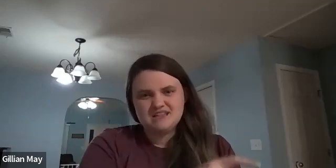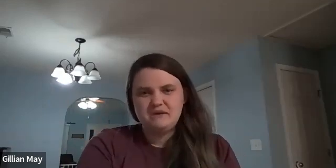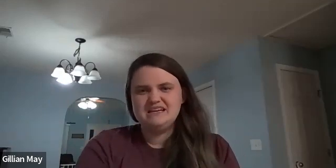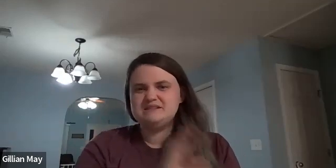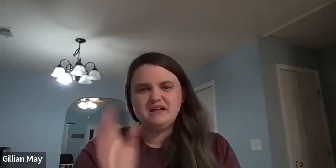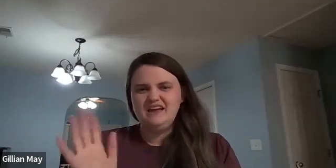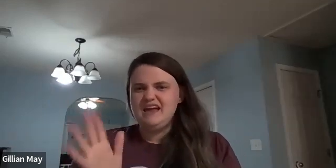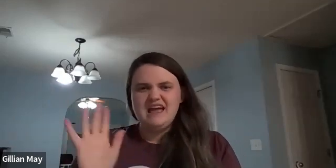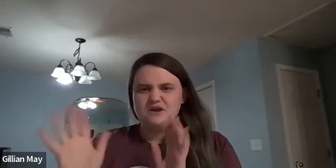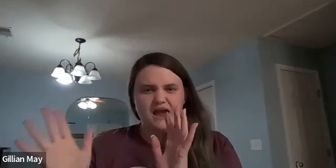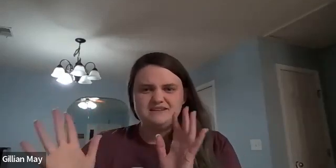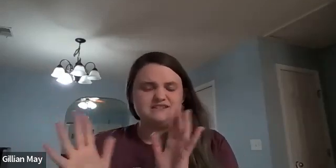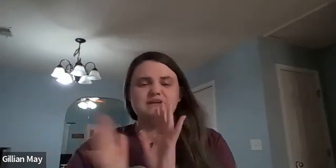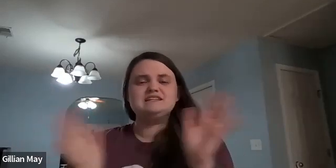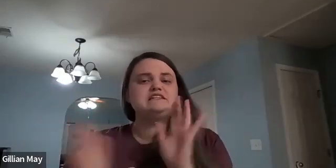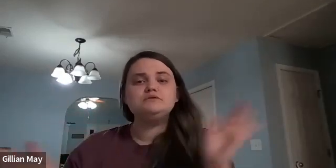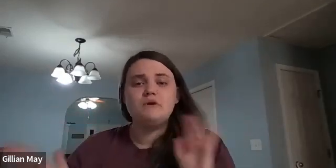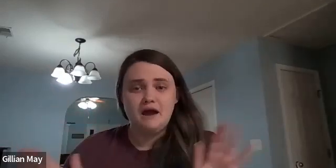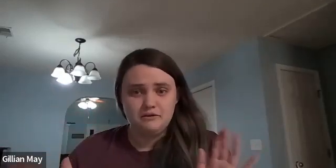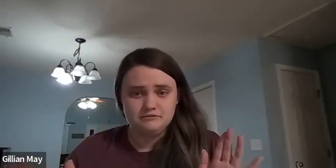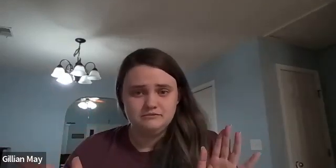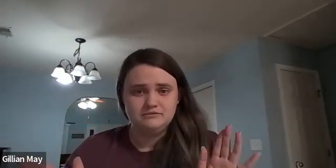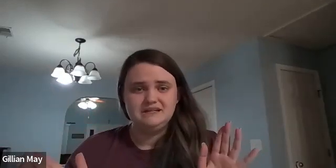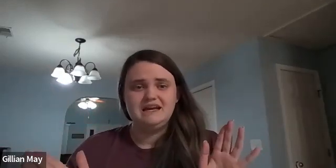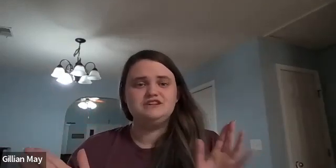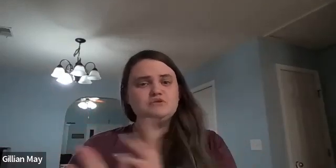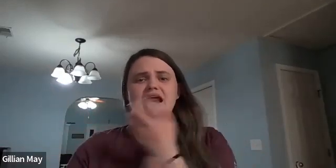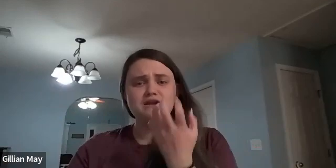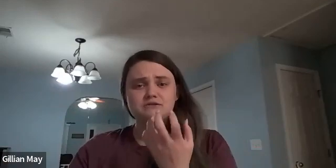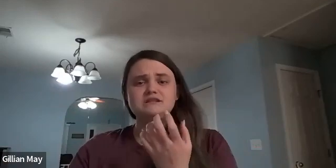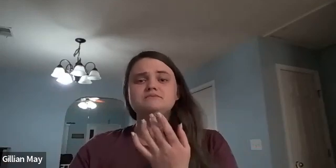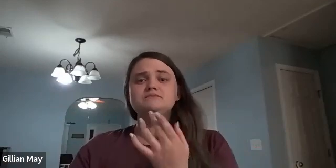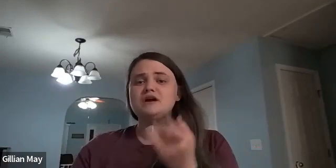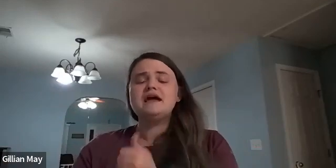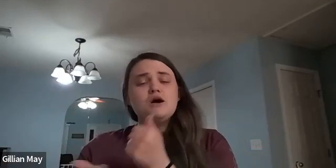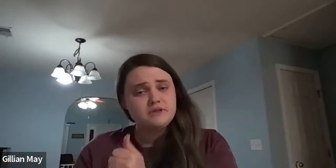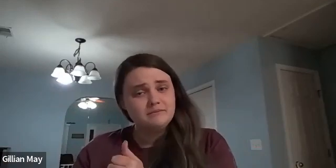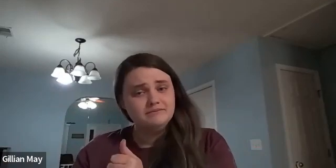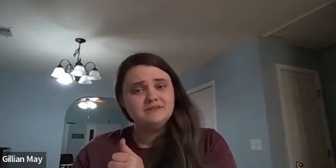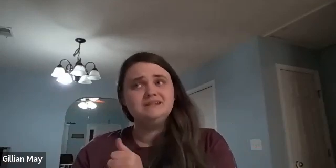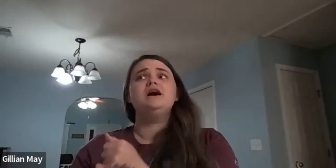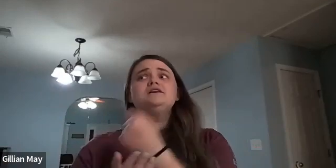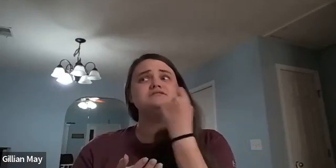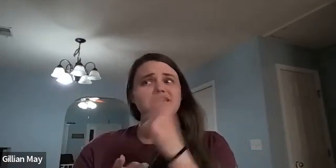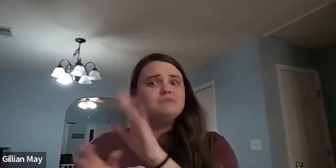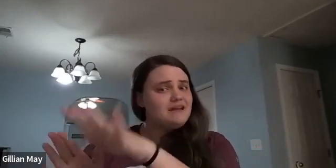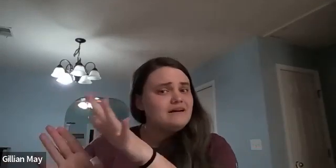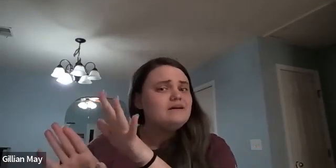my kids, I'm like, if they're acting this, it's because they don't know how. And don't get angry with them. Try to help them understand.